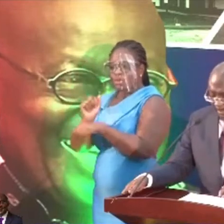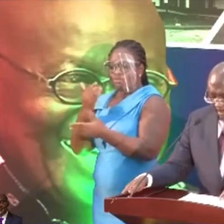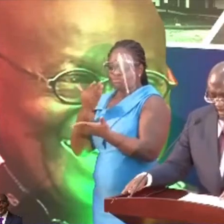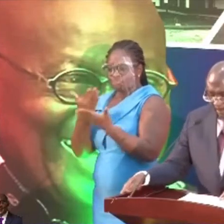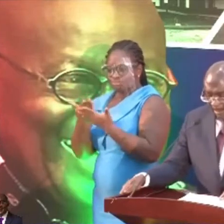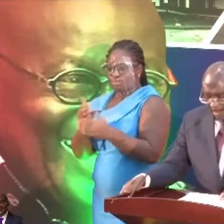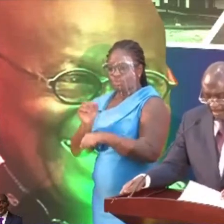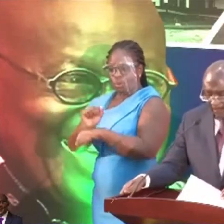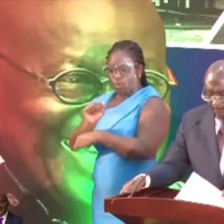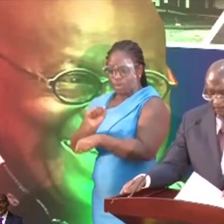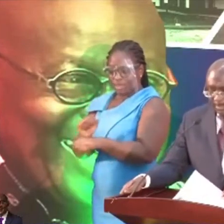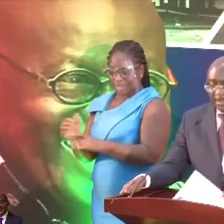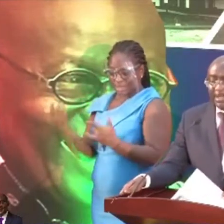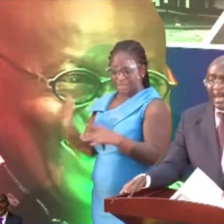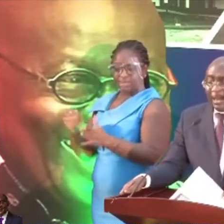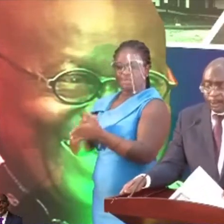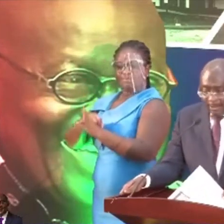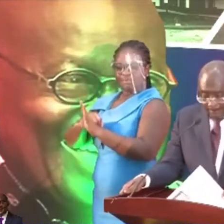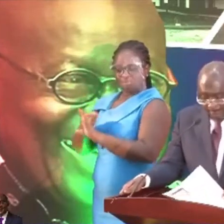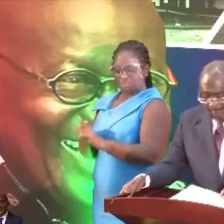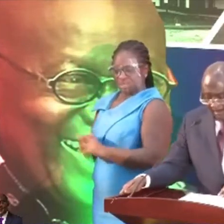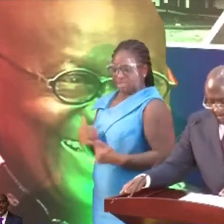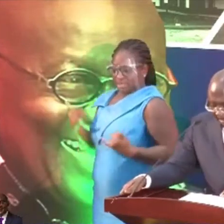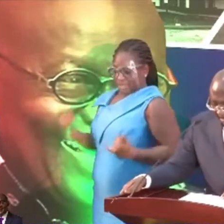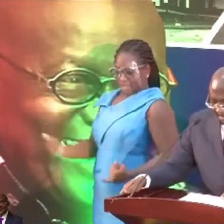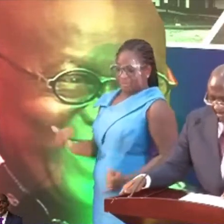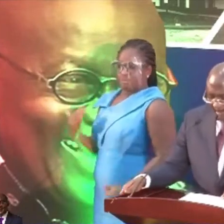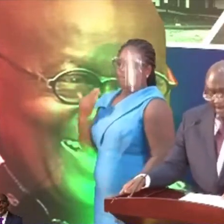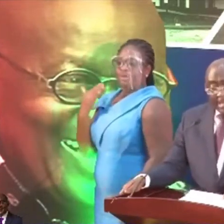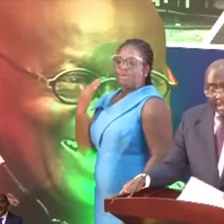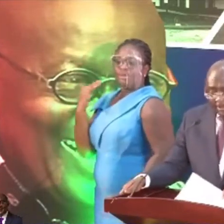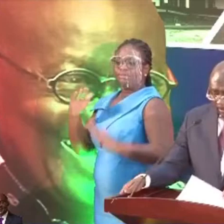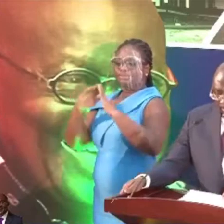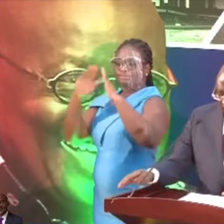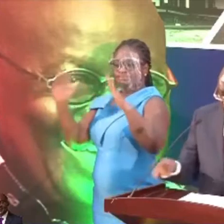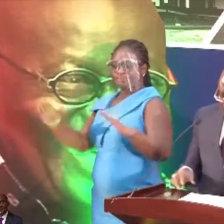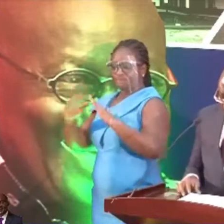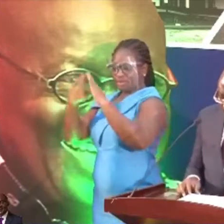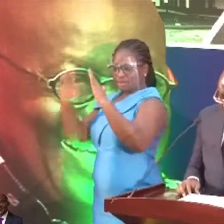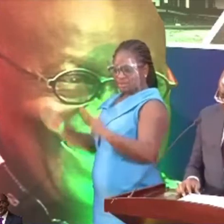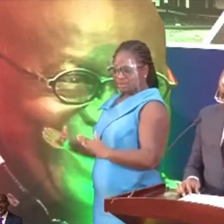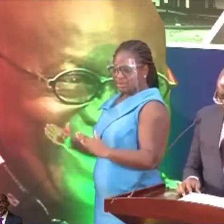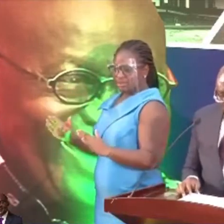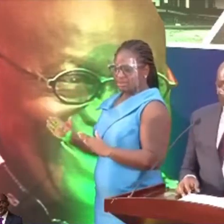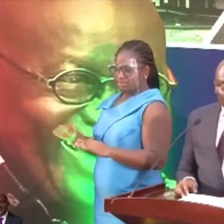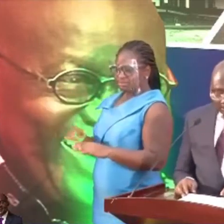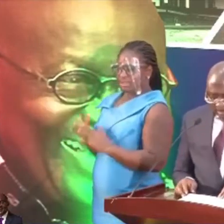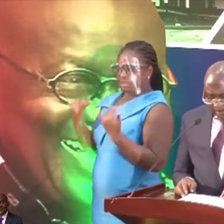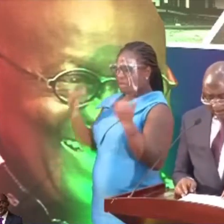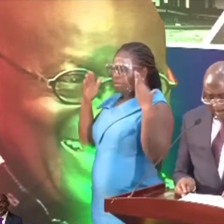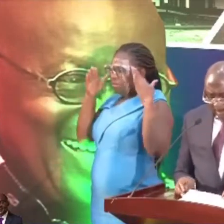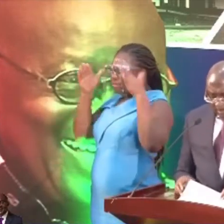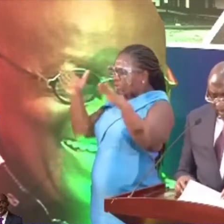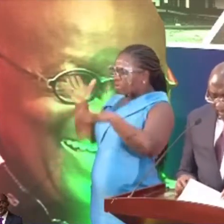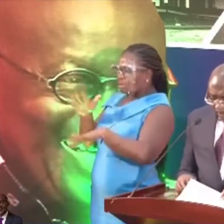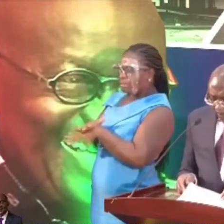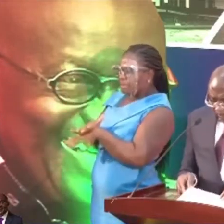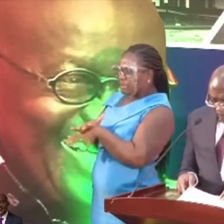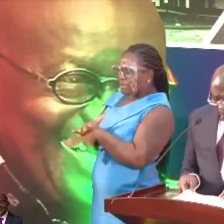that are being given. Housing, ladies and gentlemen, in the area of housing, the focus has been